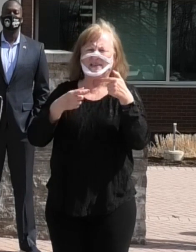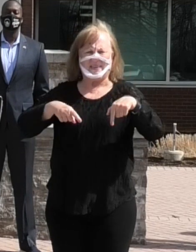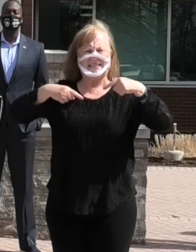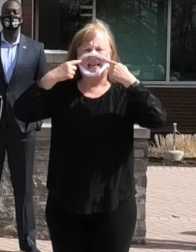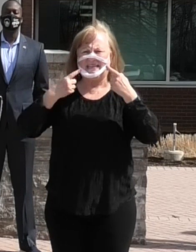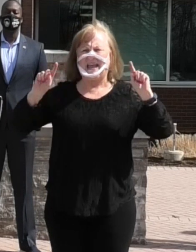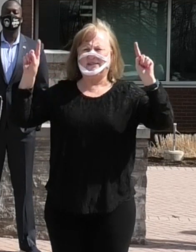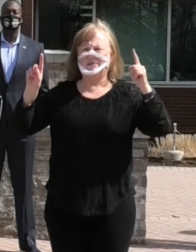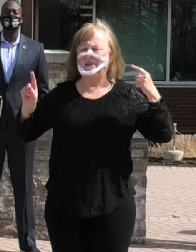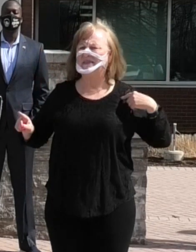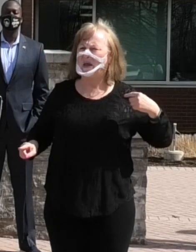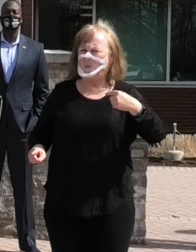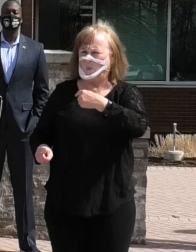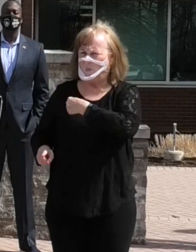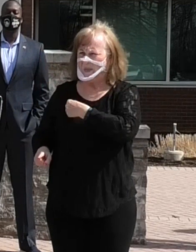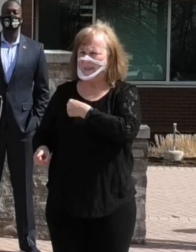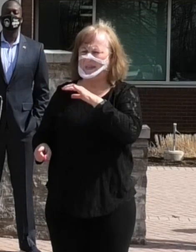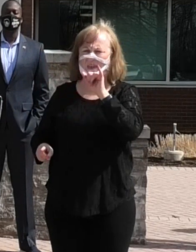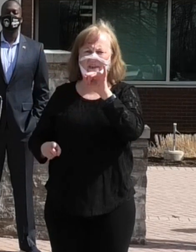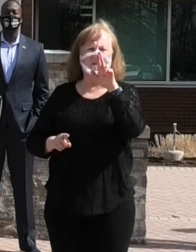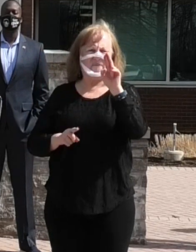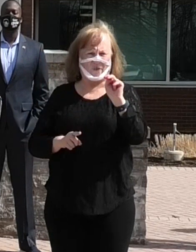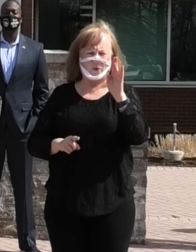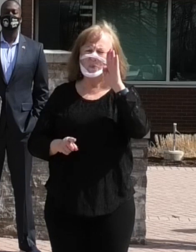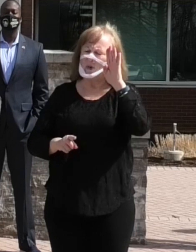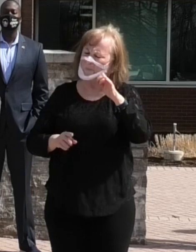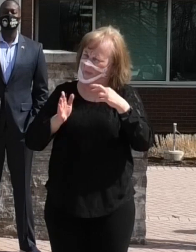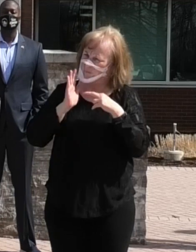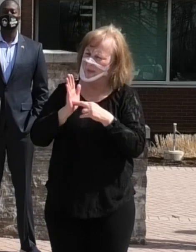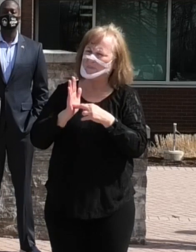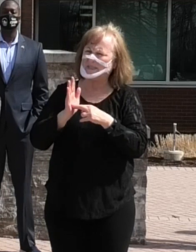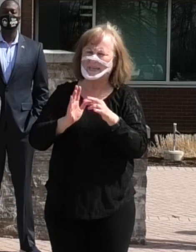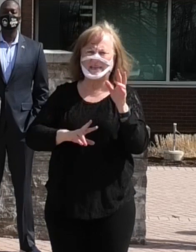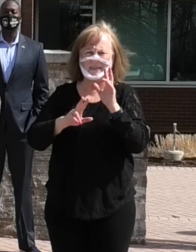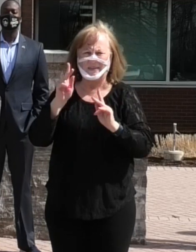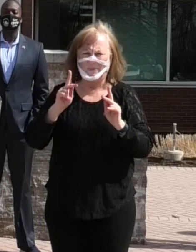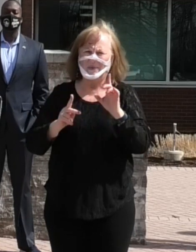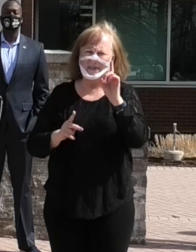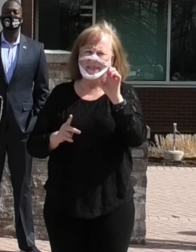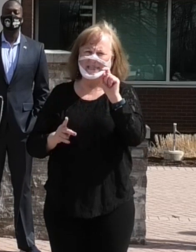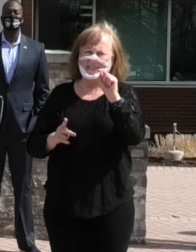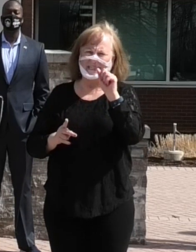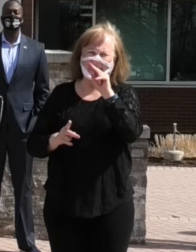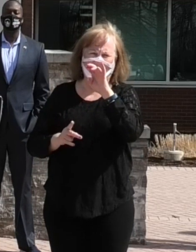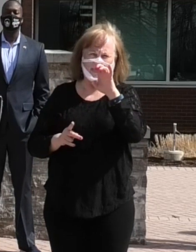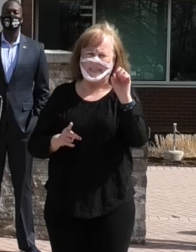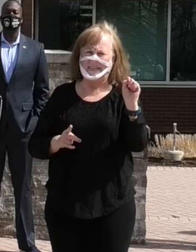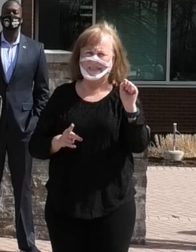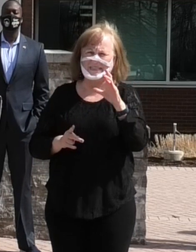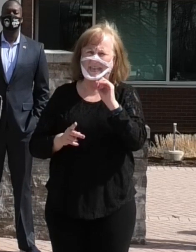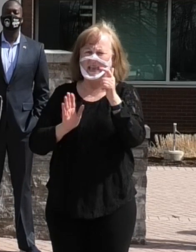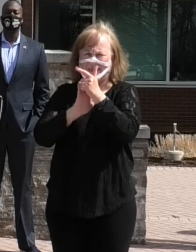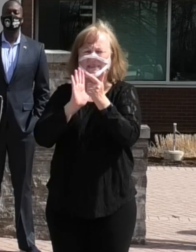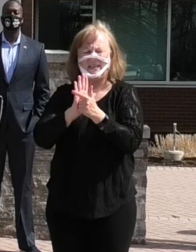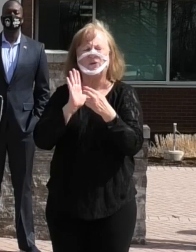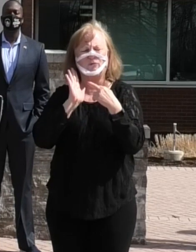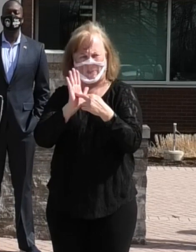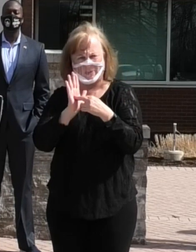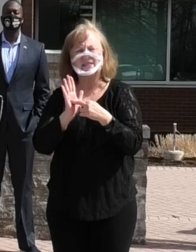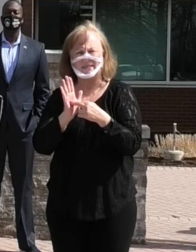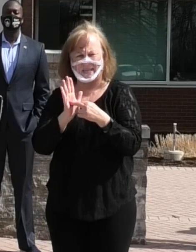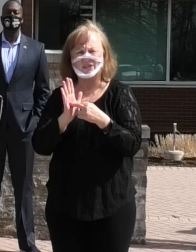announcement that we at FERN will be representing those detainees in legal